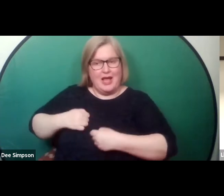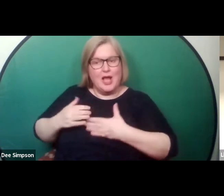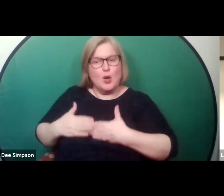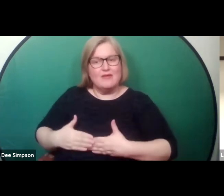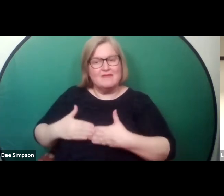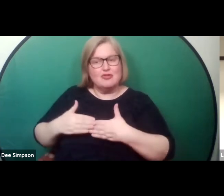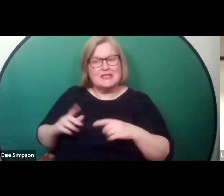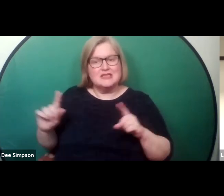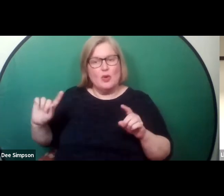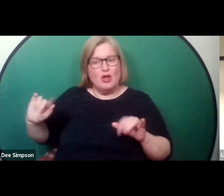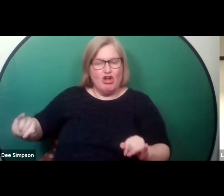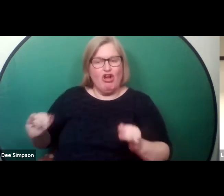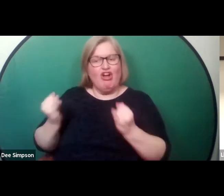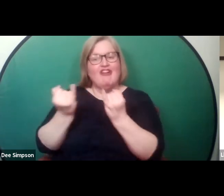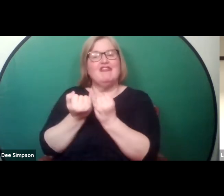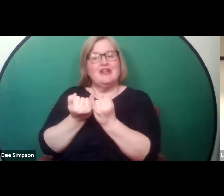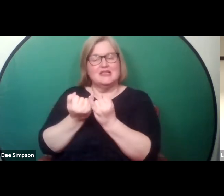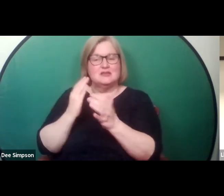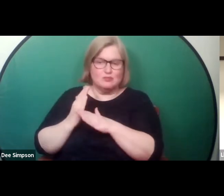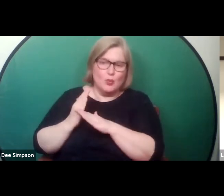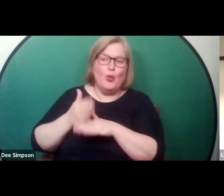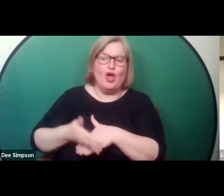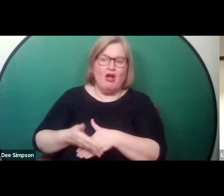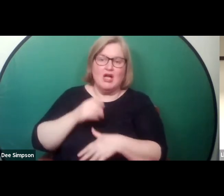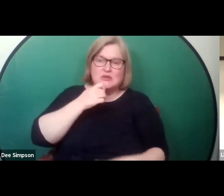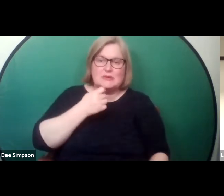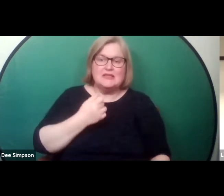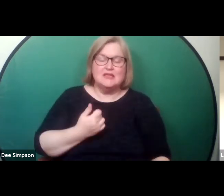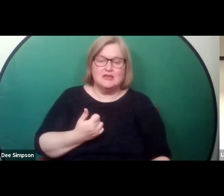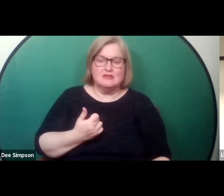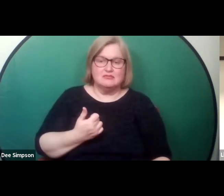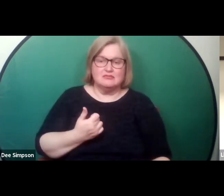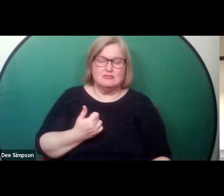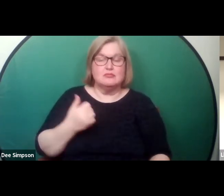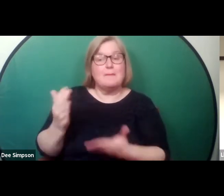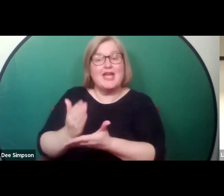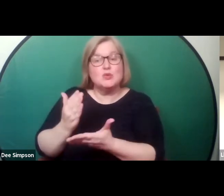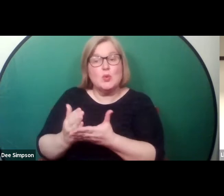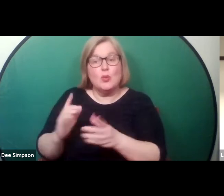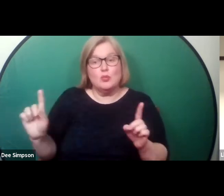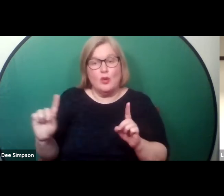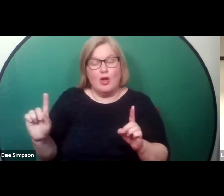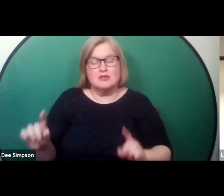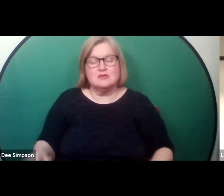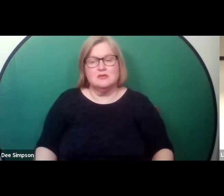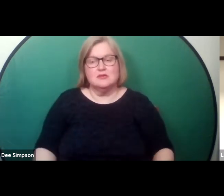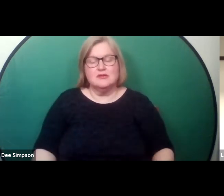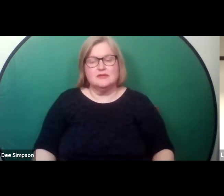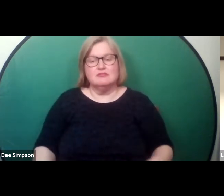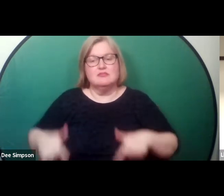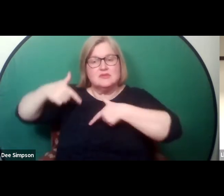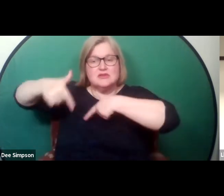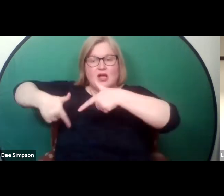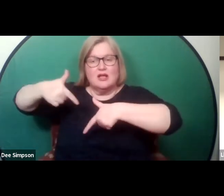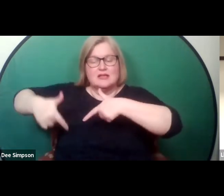friends are in conflict. So we do work very hard to make sure that cyclists